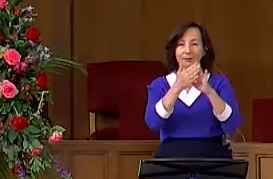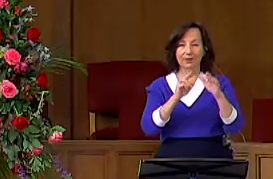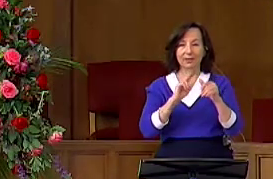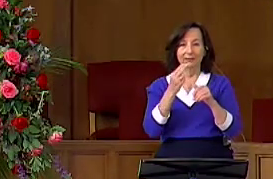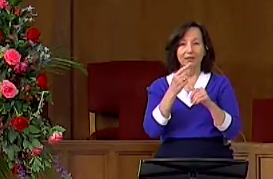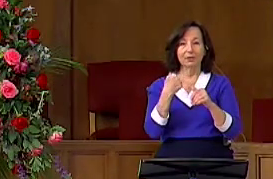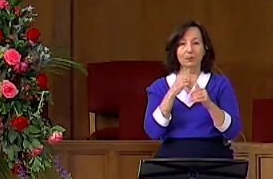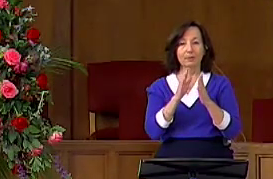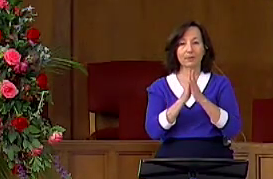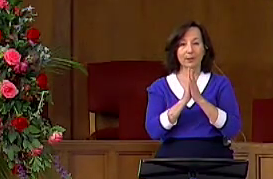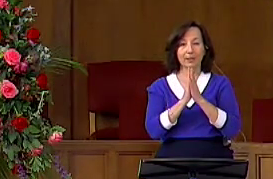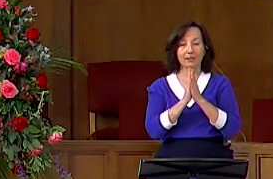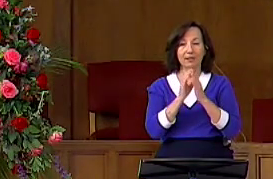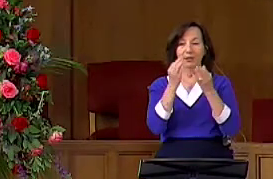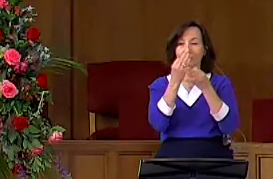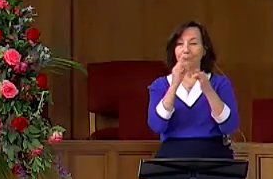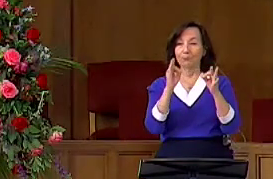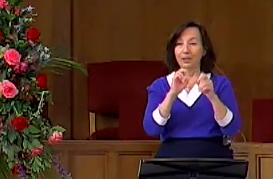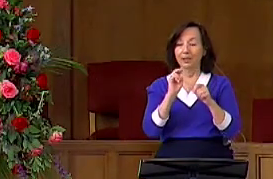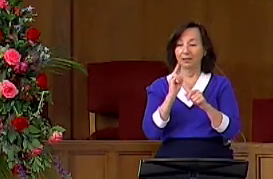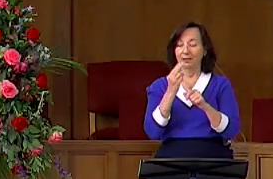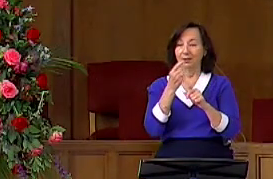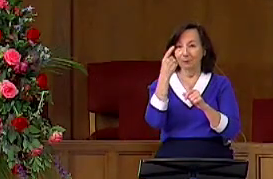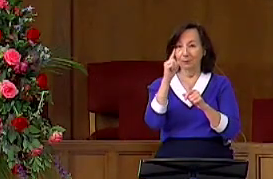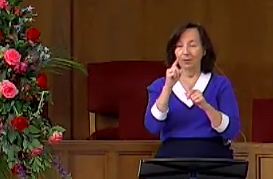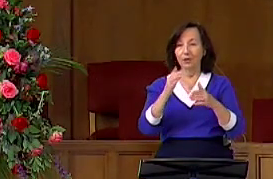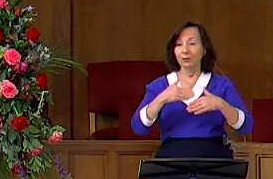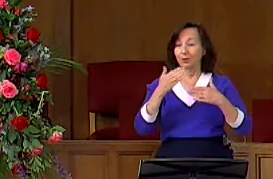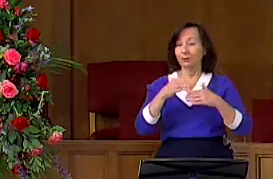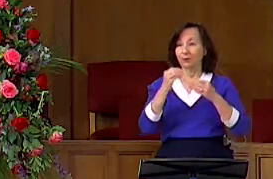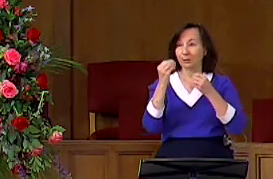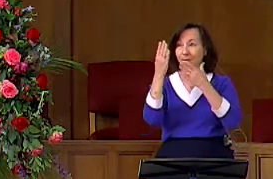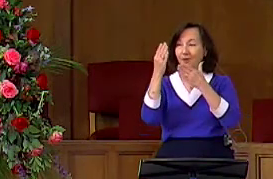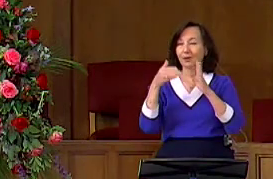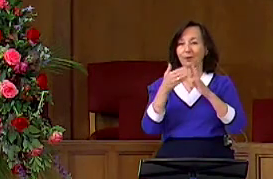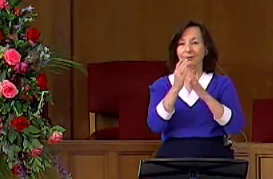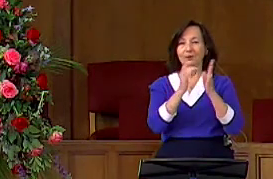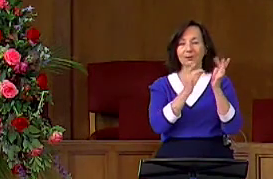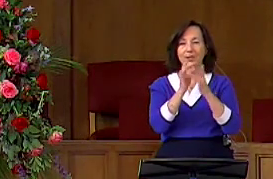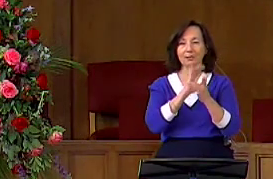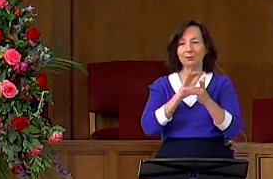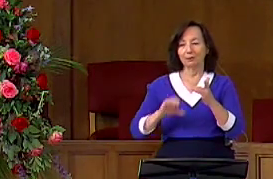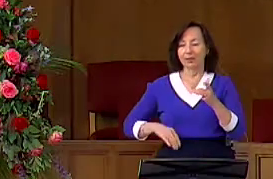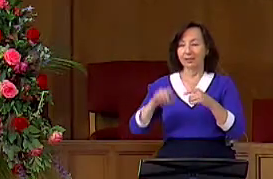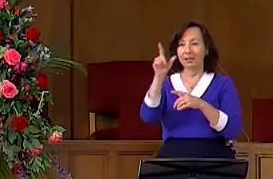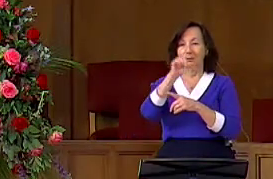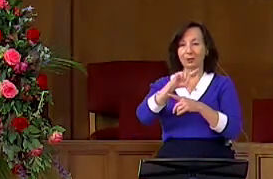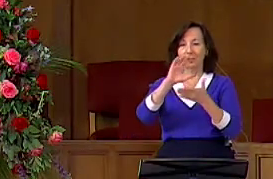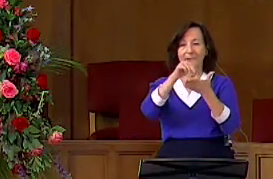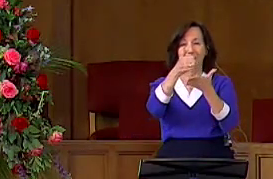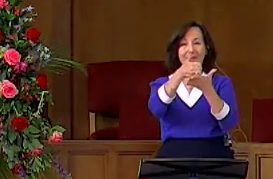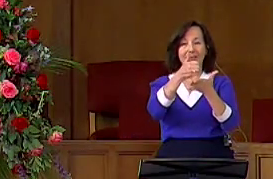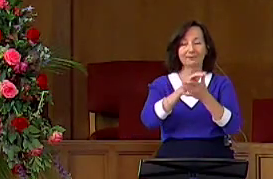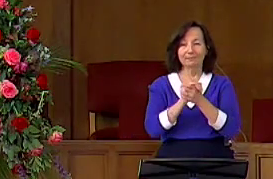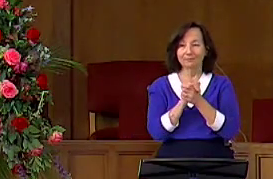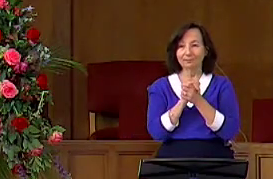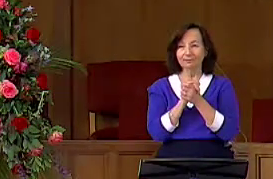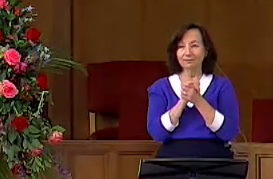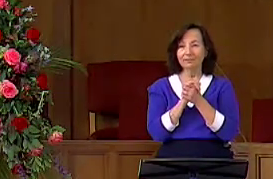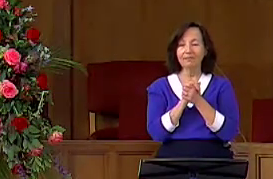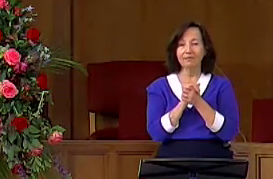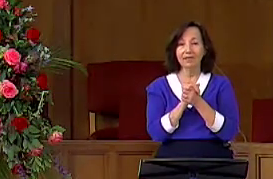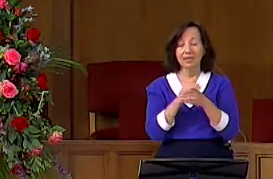pray. Free us for joyful obedience. Through Jesus Christ our Lord. Amen. Amen. And now